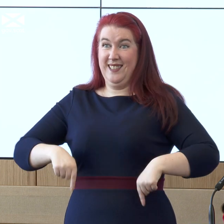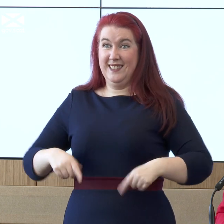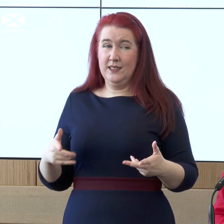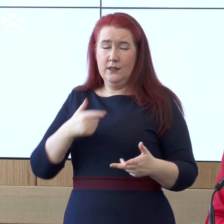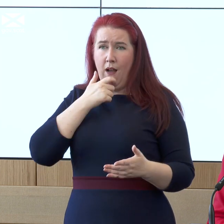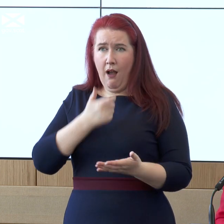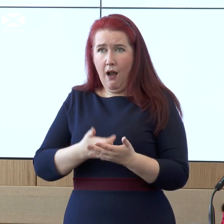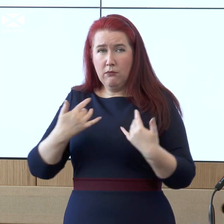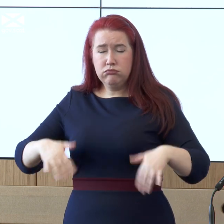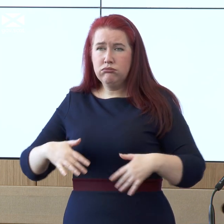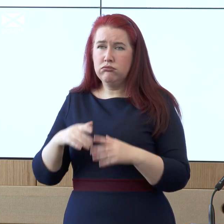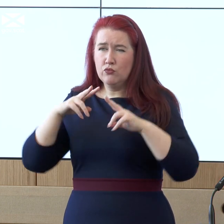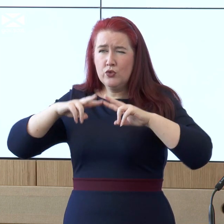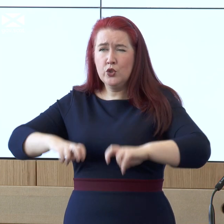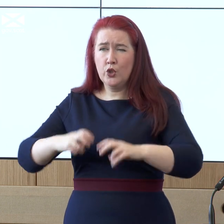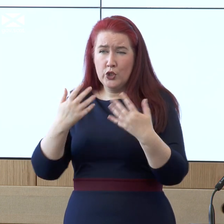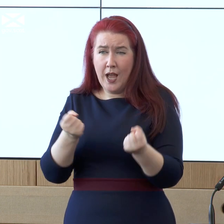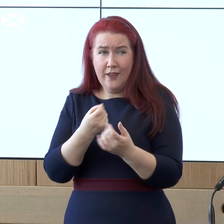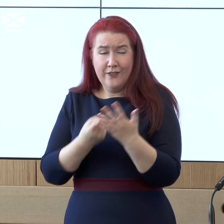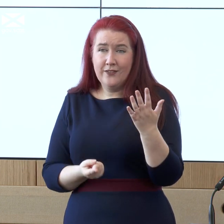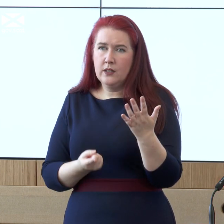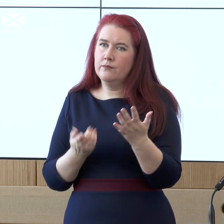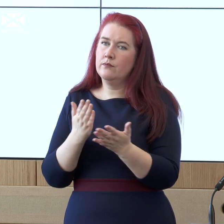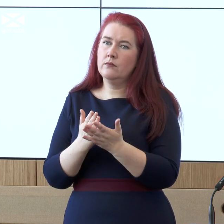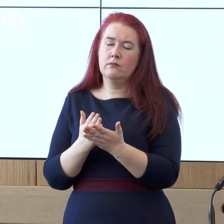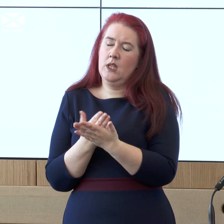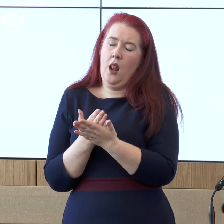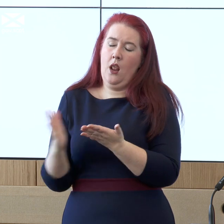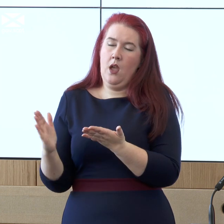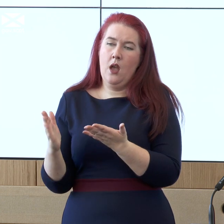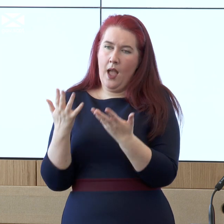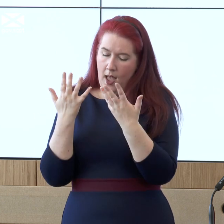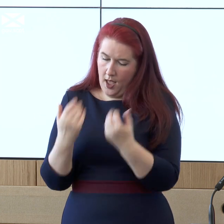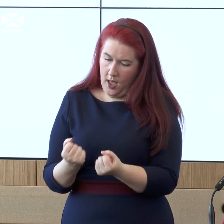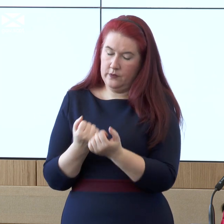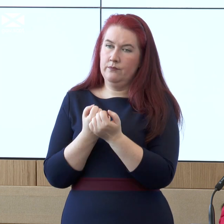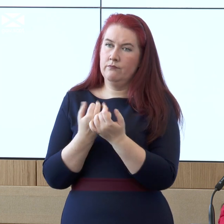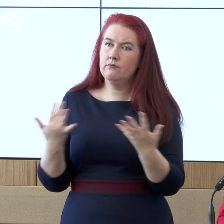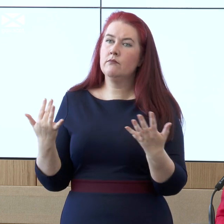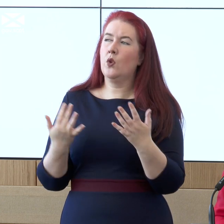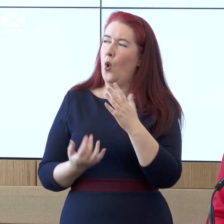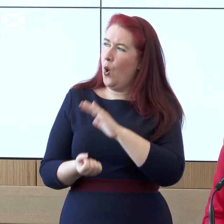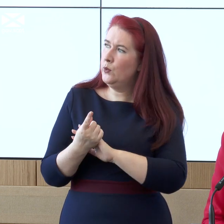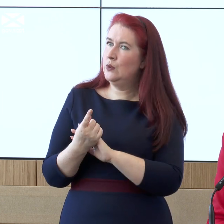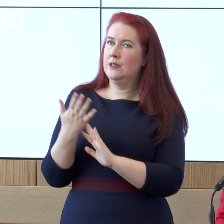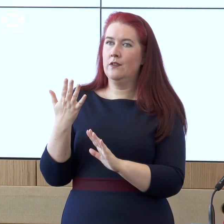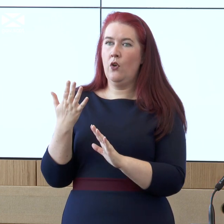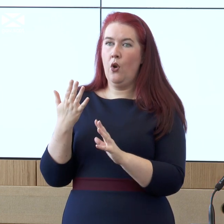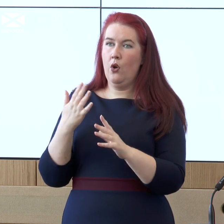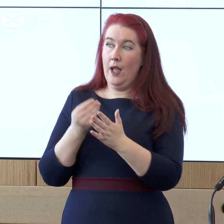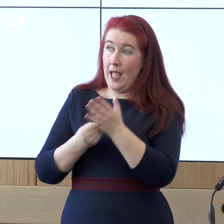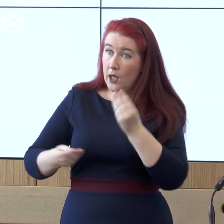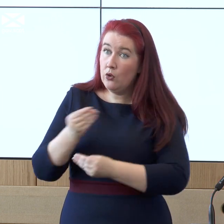astonishing research being carried out, it is clear how many opportunities for both economic and environmental progress